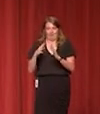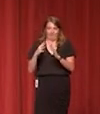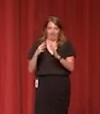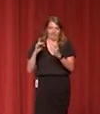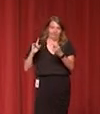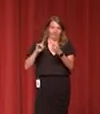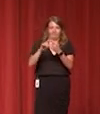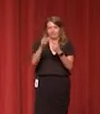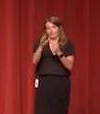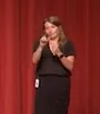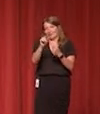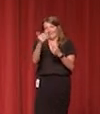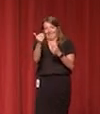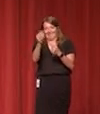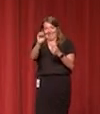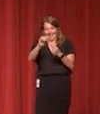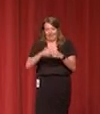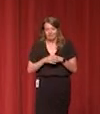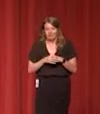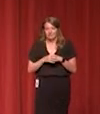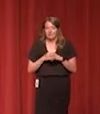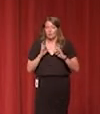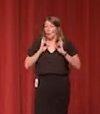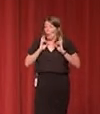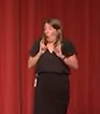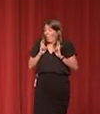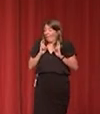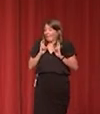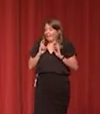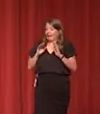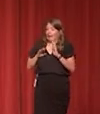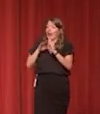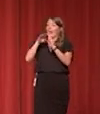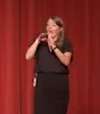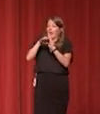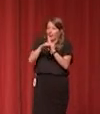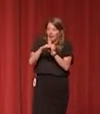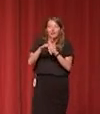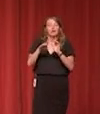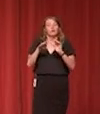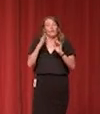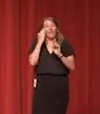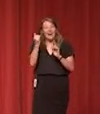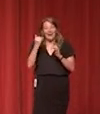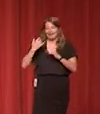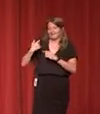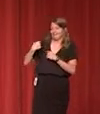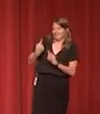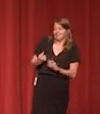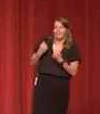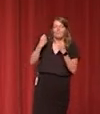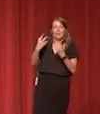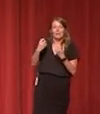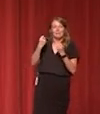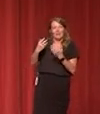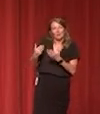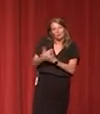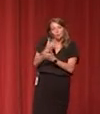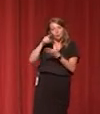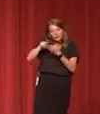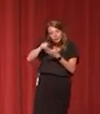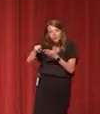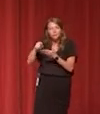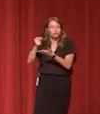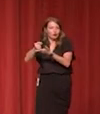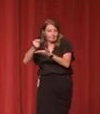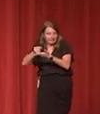the hope is that that really will not reach there because there are so many advances taking place in the therapeutic area in Alzheimer's. In